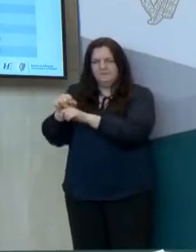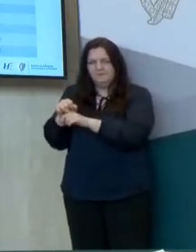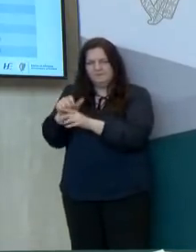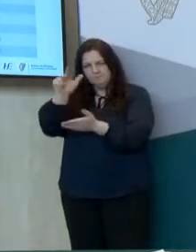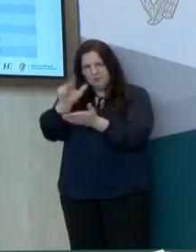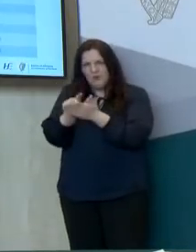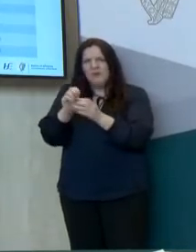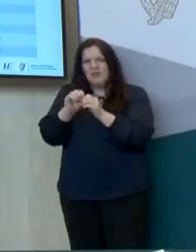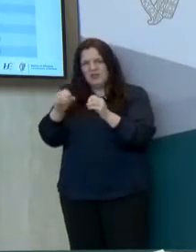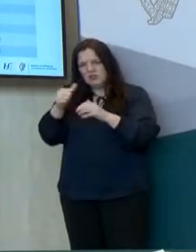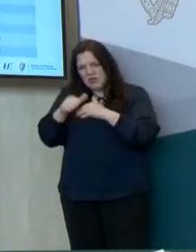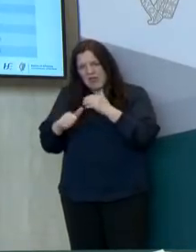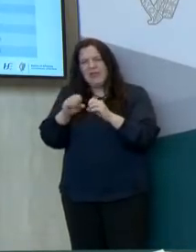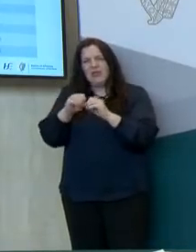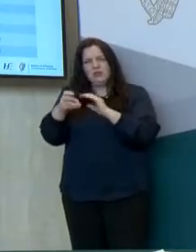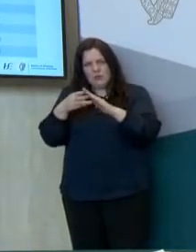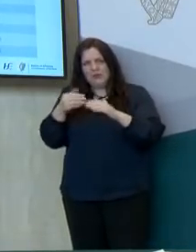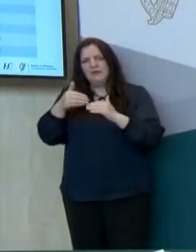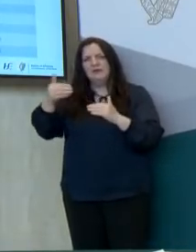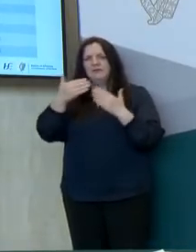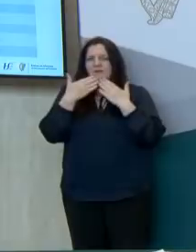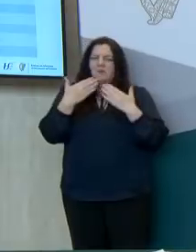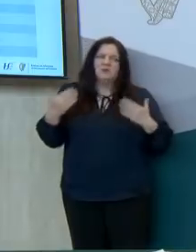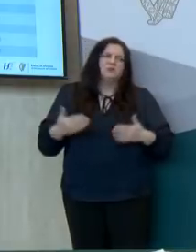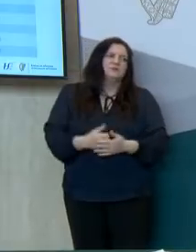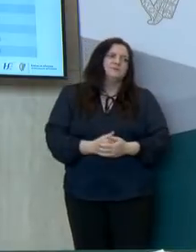day on day and week on week. Thank you very much.